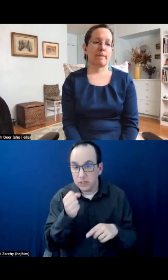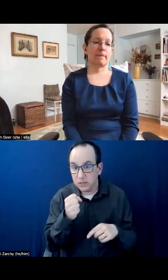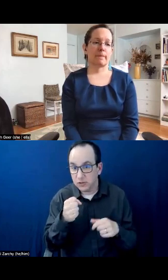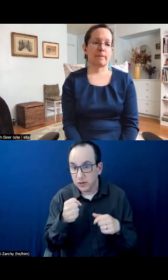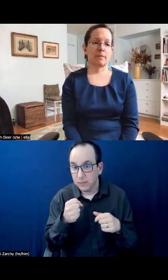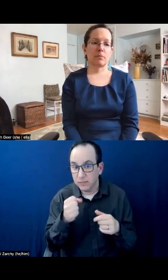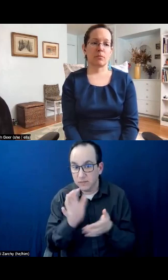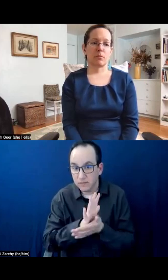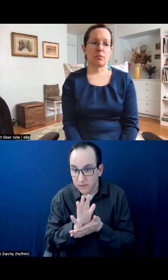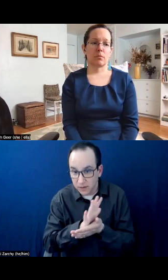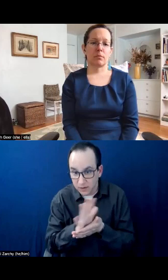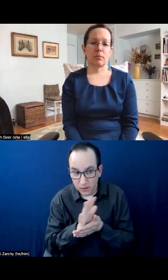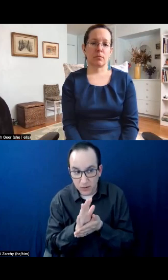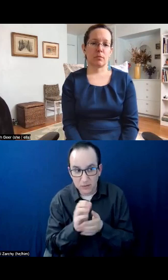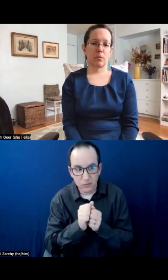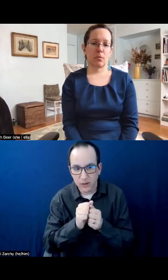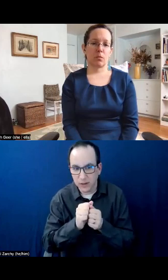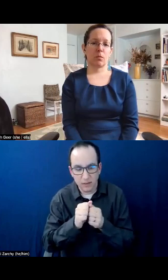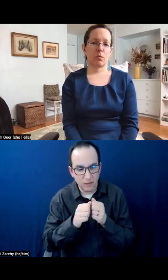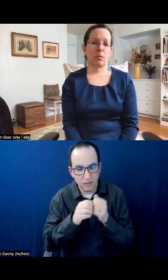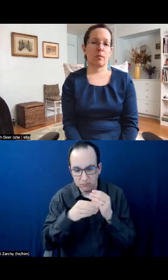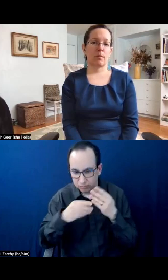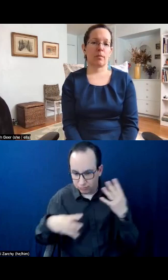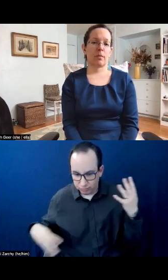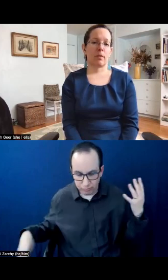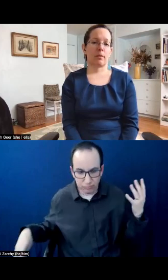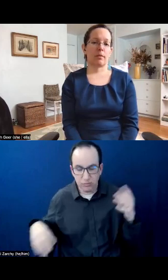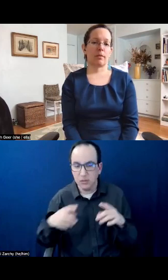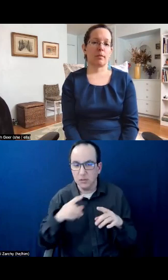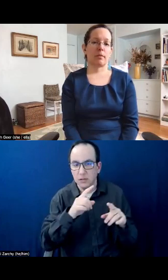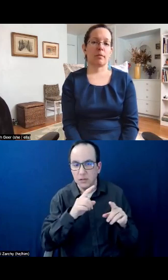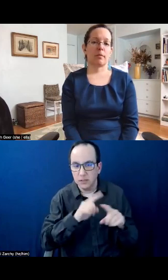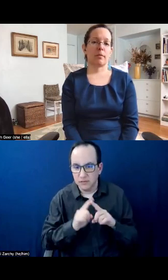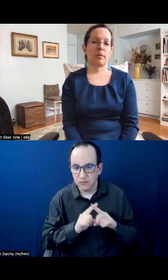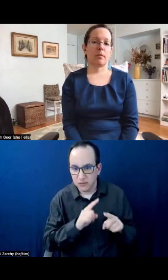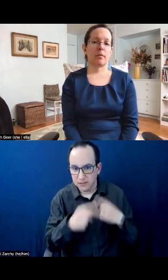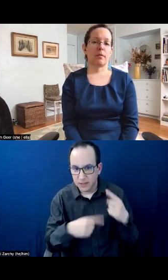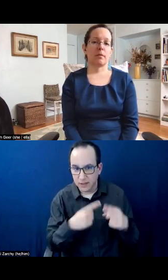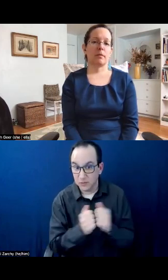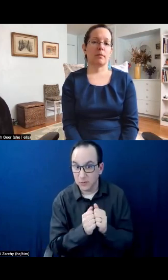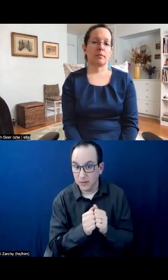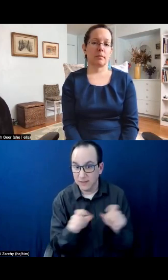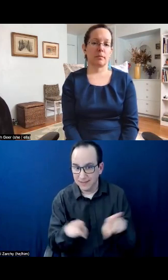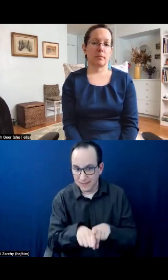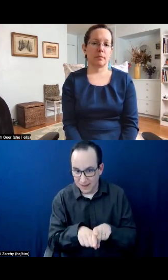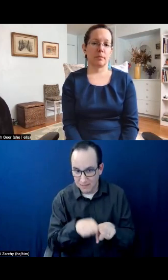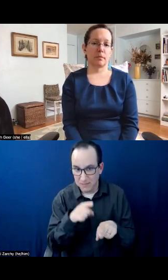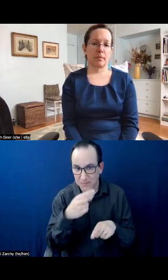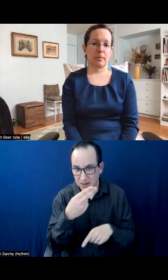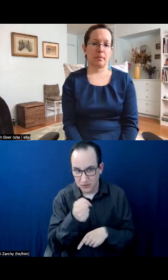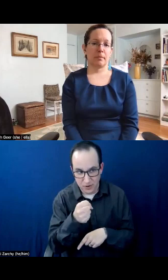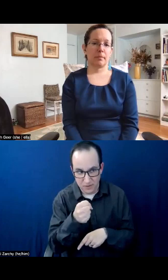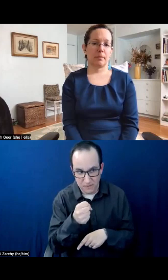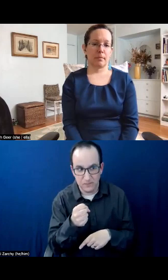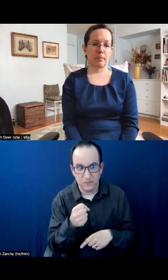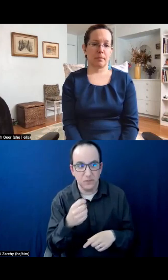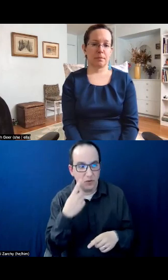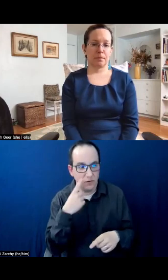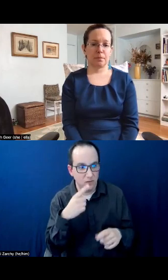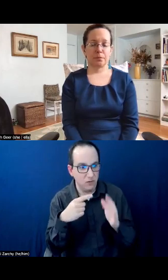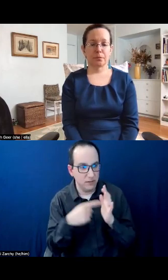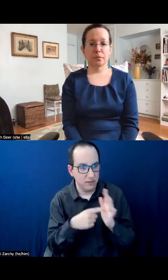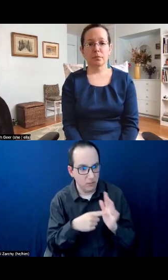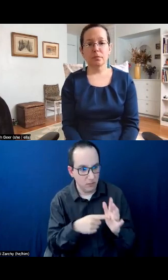preschool kids here that sign different things with different hand shapes. And they have a wide variety